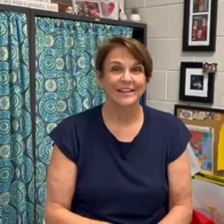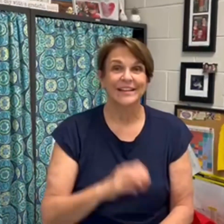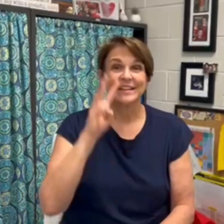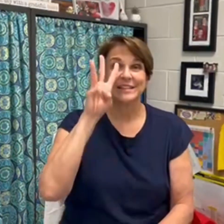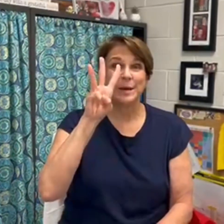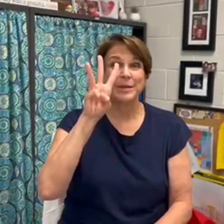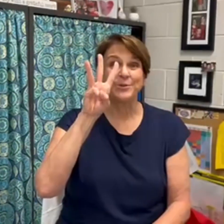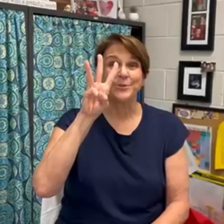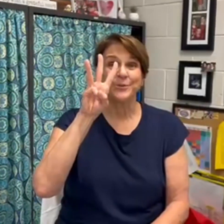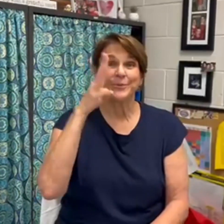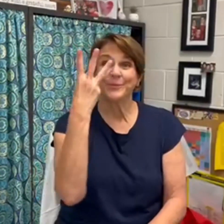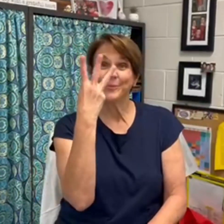W.